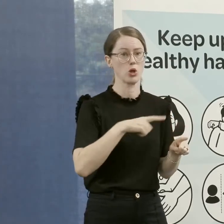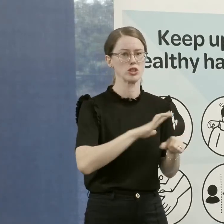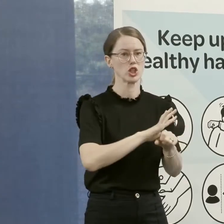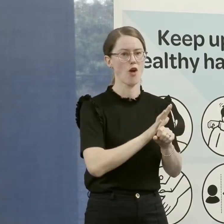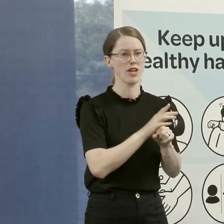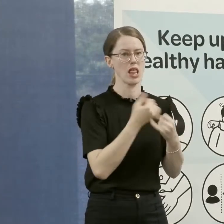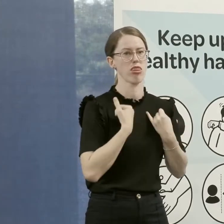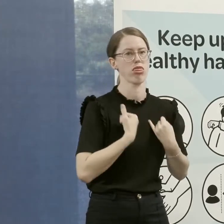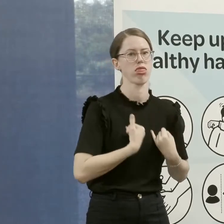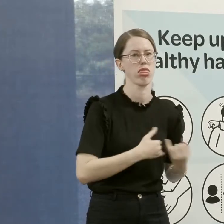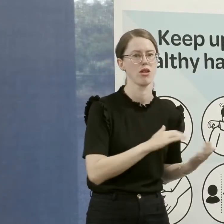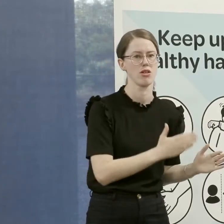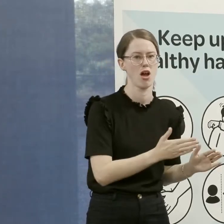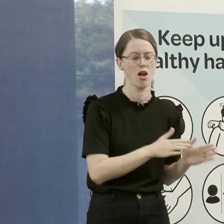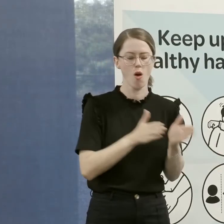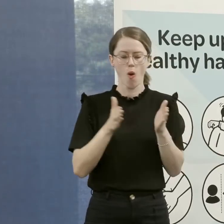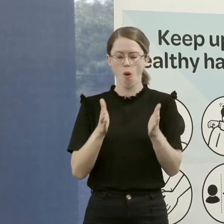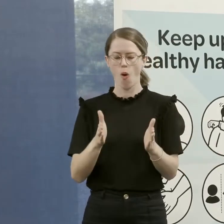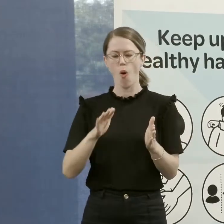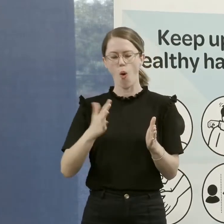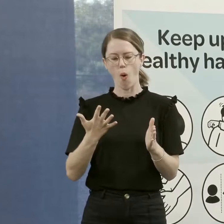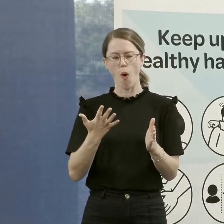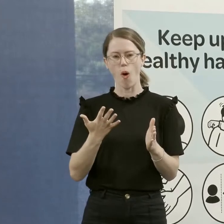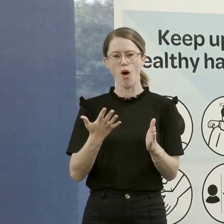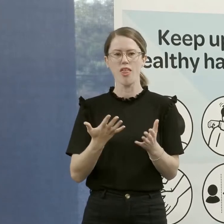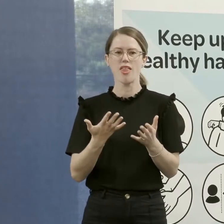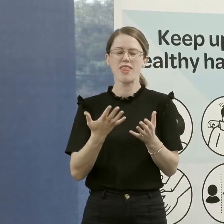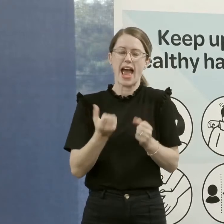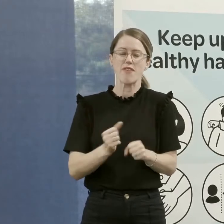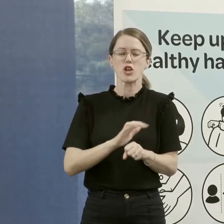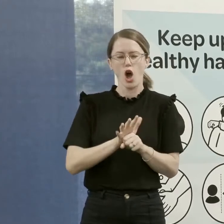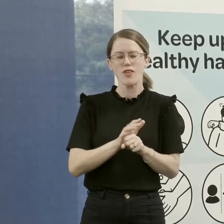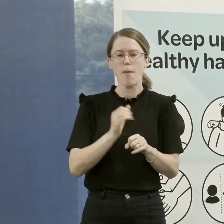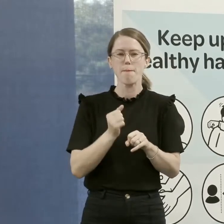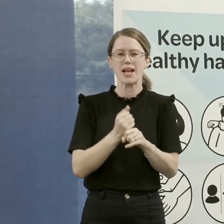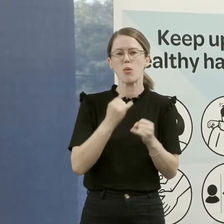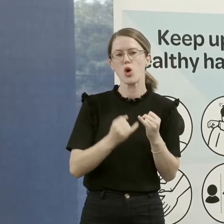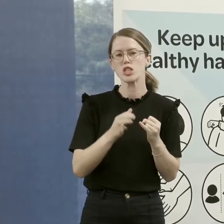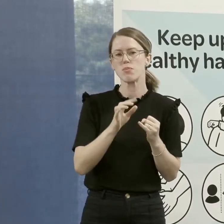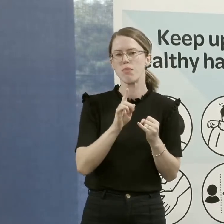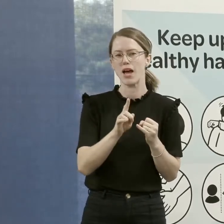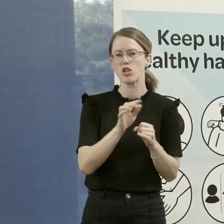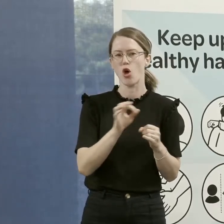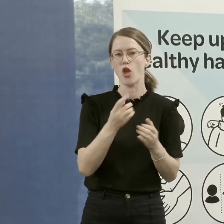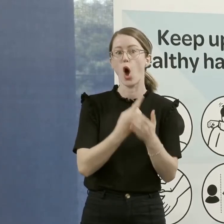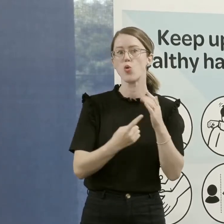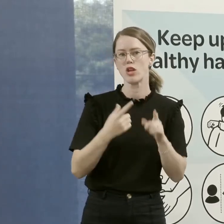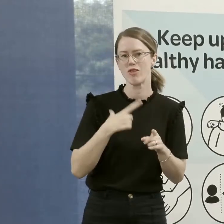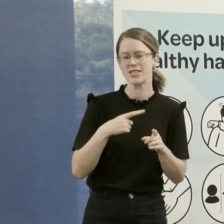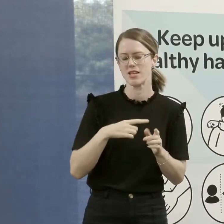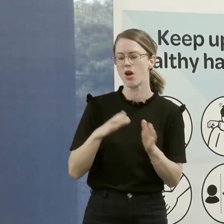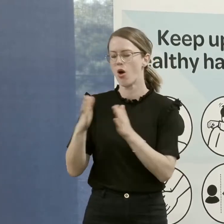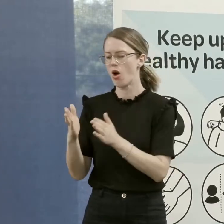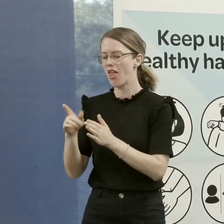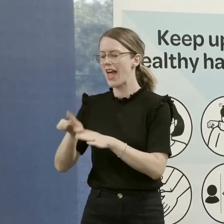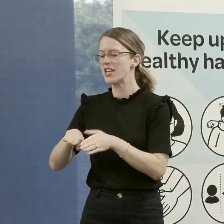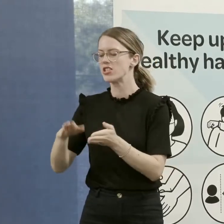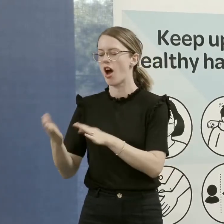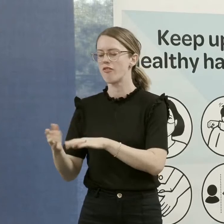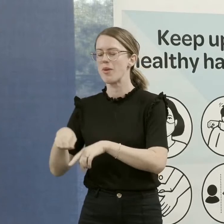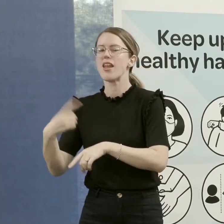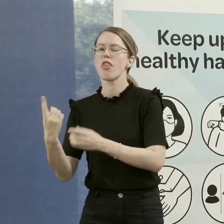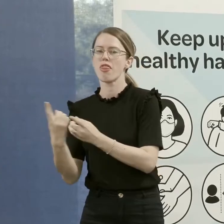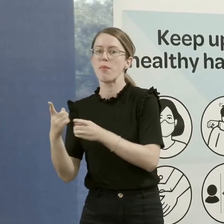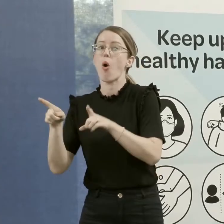COVID-19, those where COVID-19 was a contributing factor, and those where it was incidental but the cause of death was another cause of